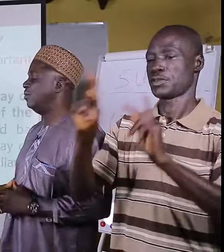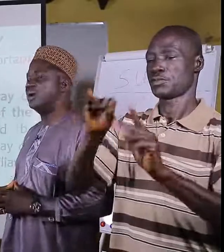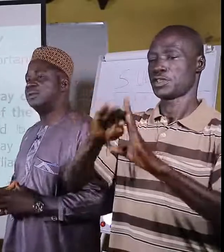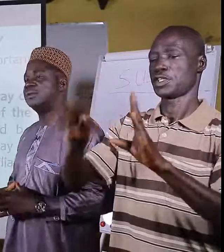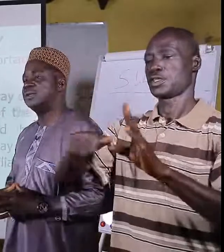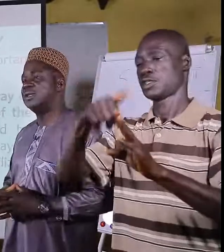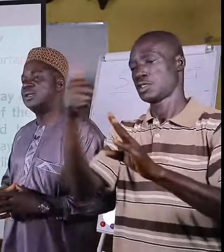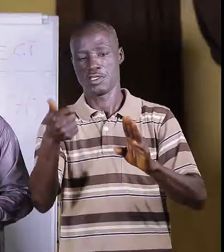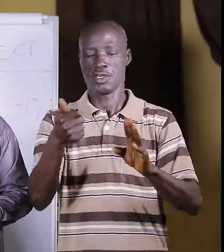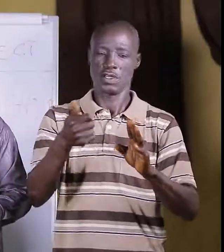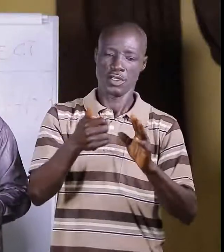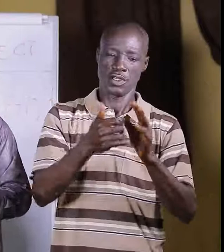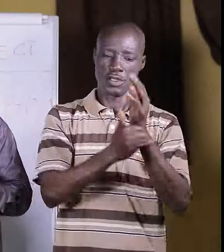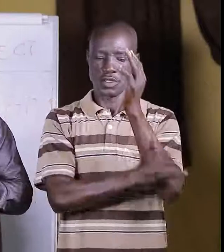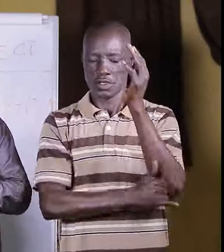parts of the world.